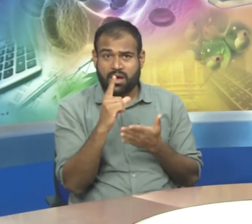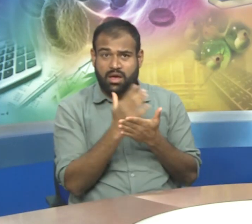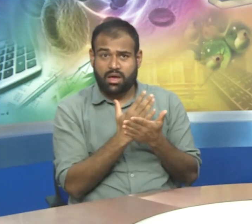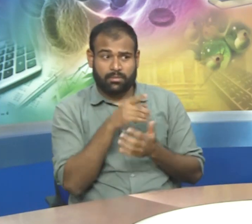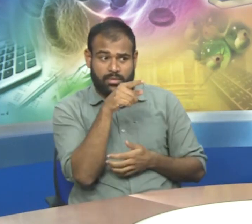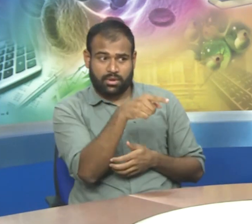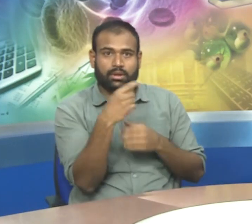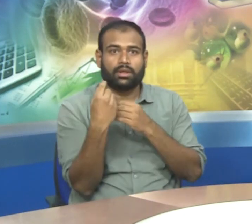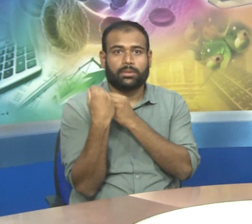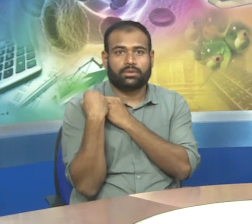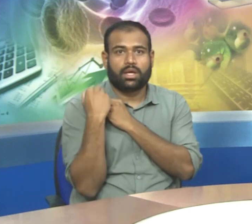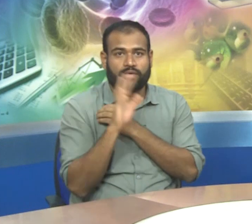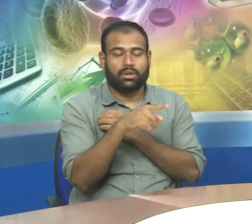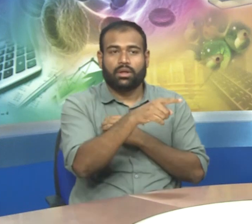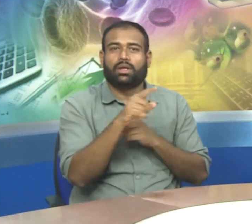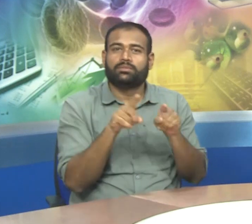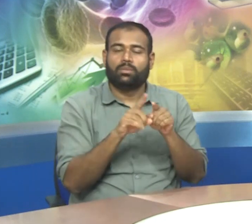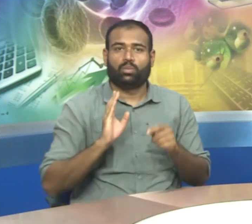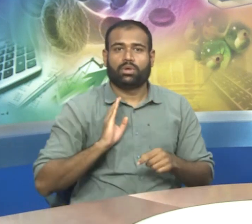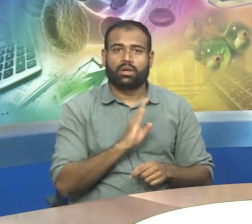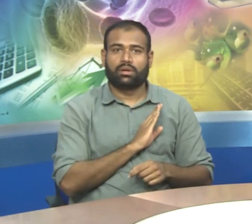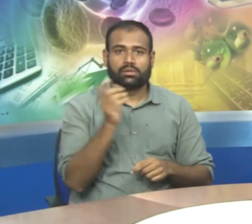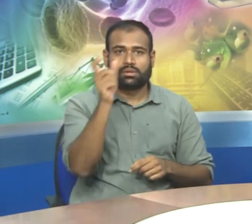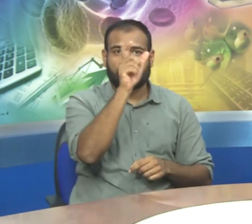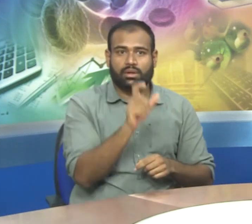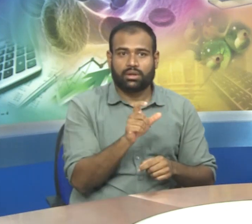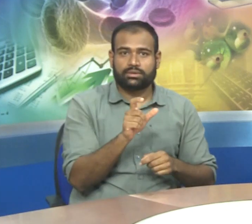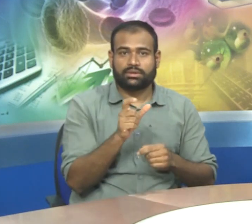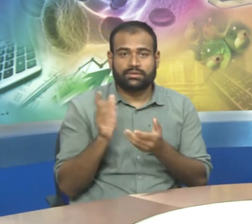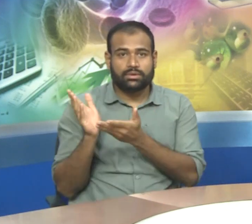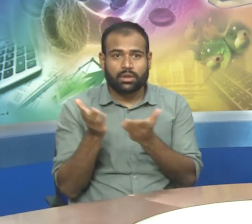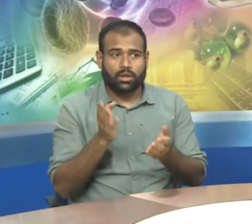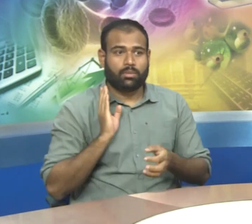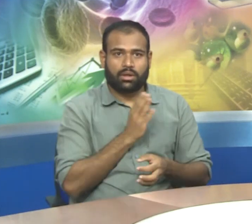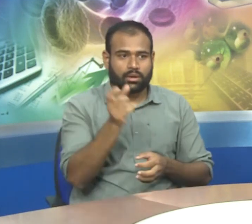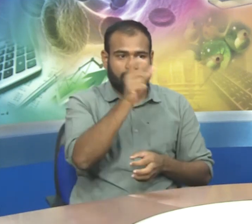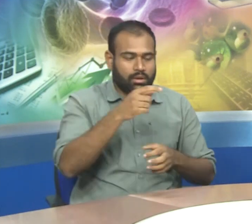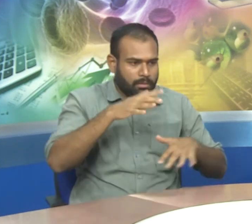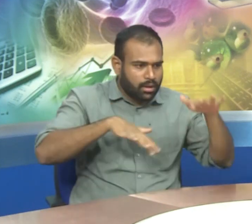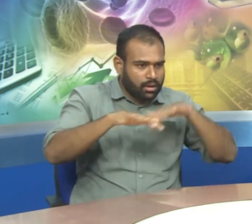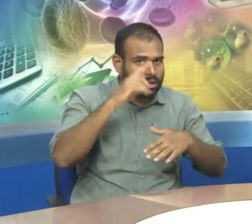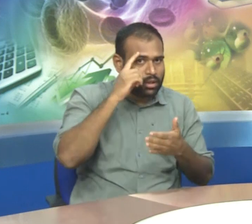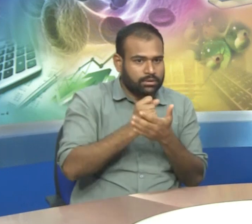Now, this is another essential services, which is number 6. It is reader advisory